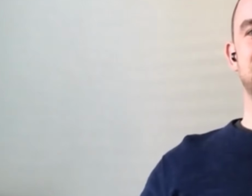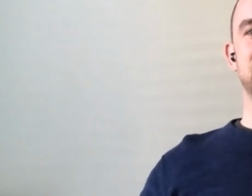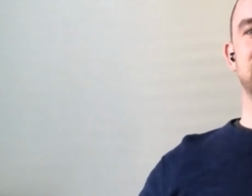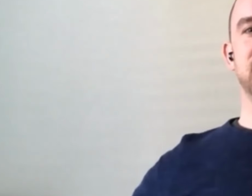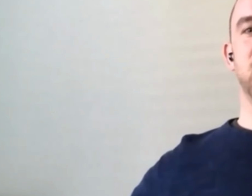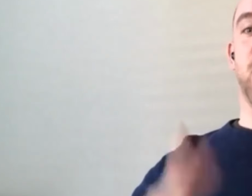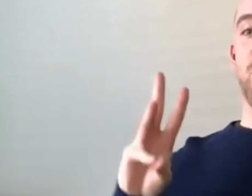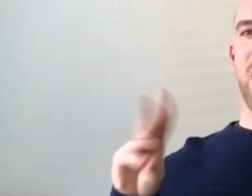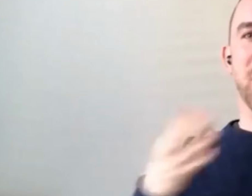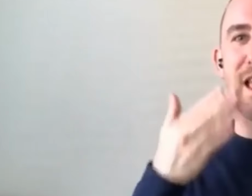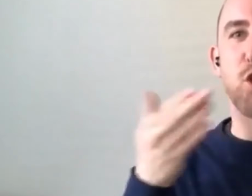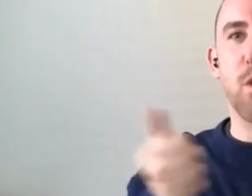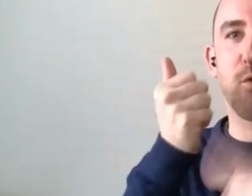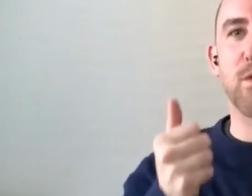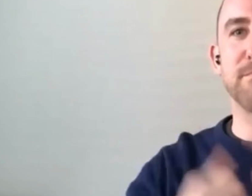Wow, thank you, everybody.